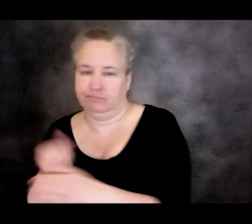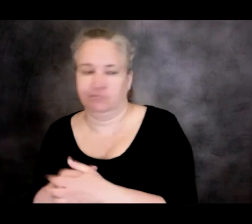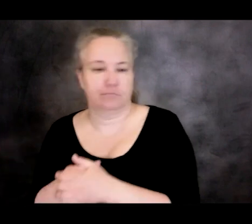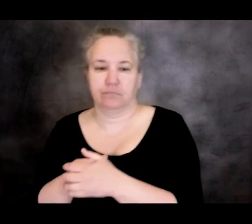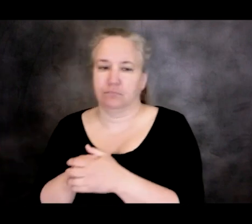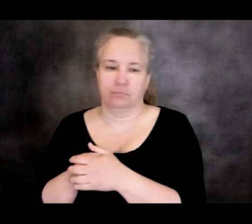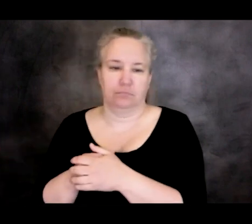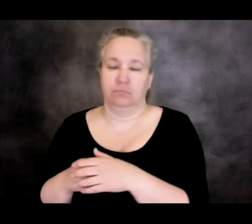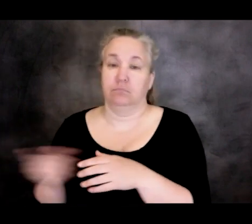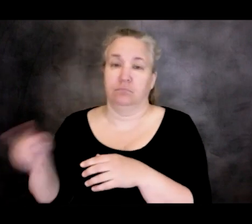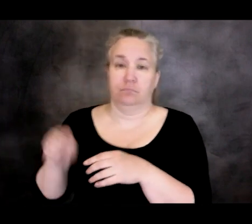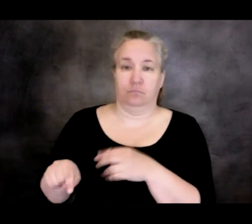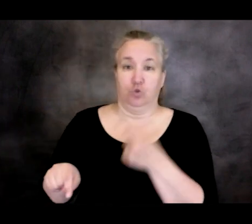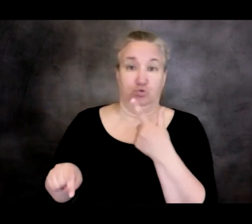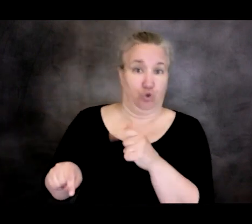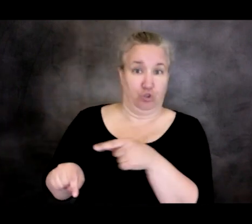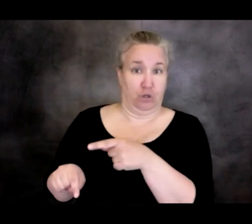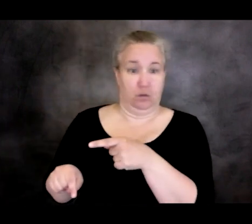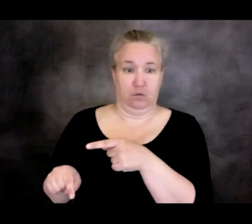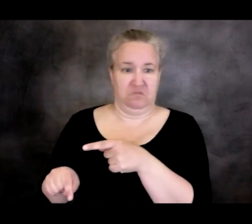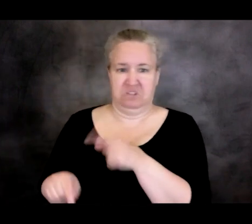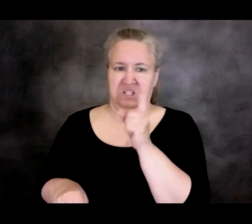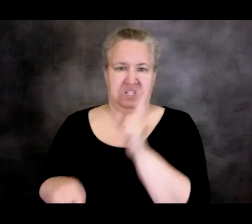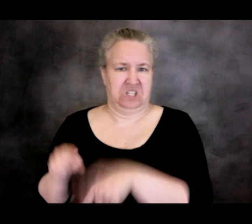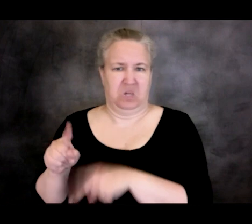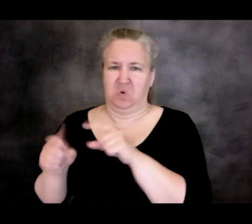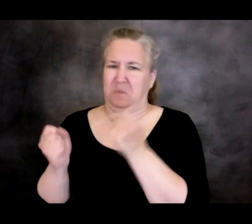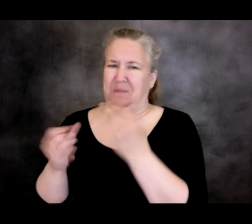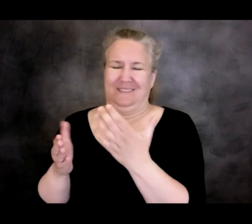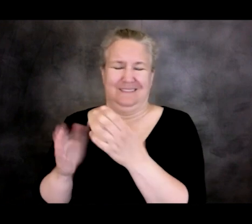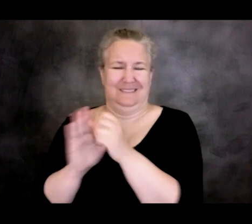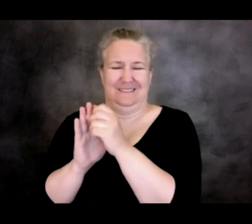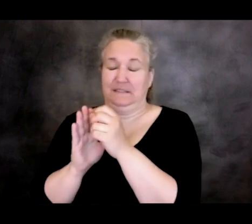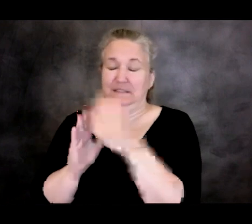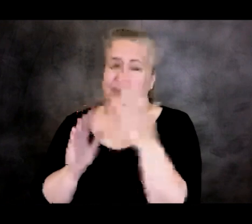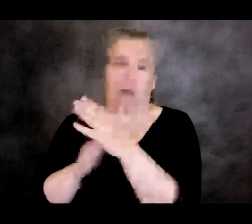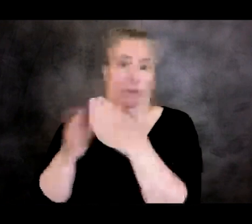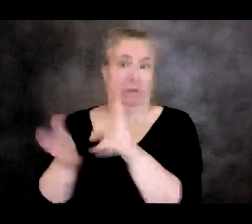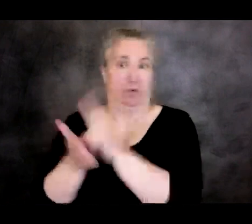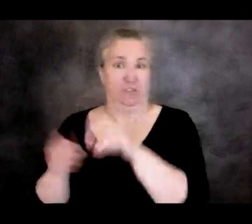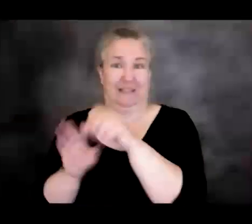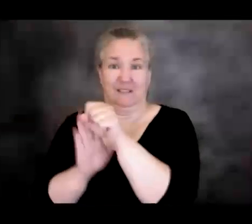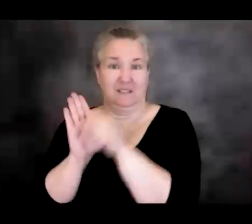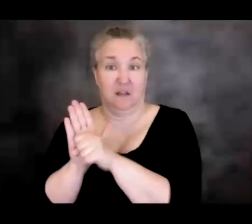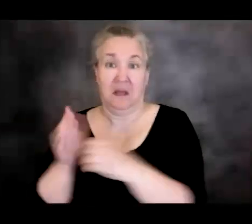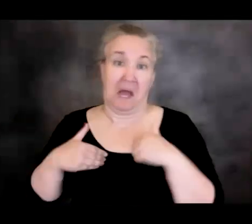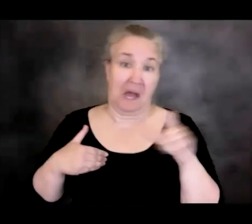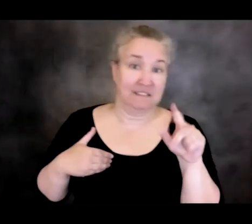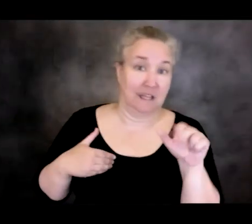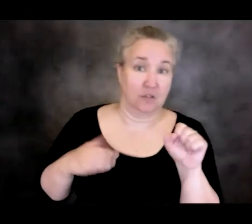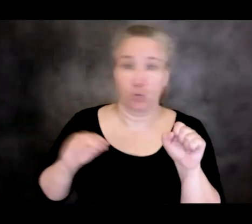In Georgia, excluded from many of the state's top public universities, whether or not they have DACA status.